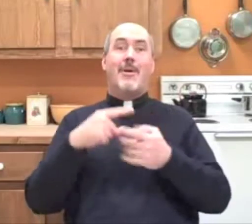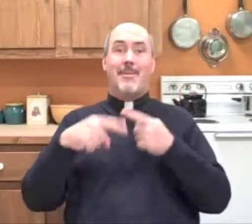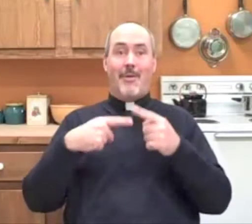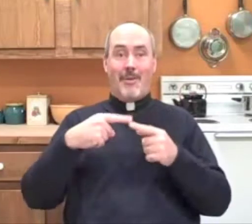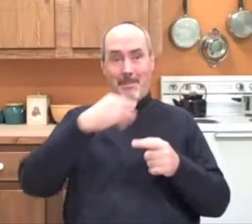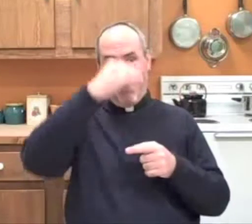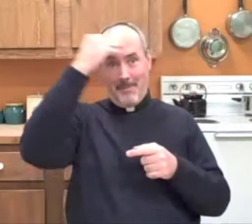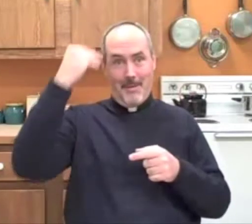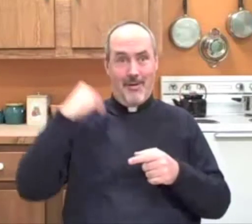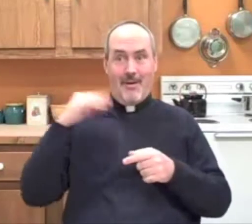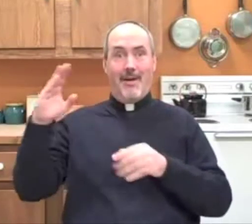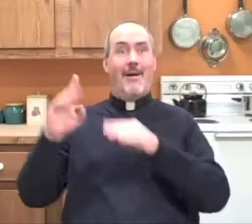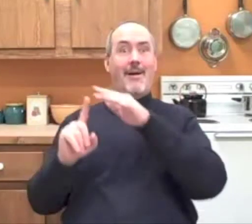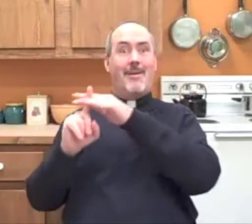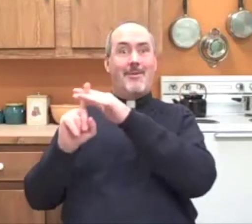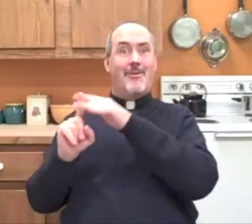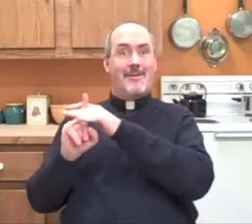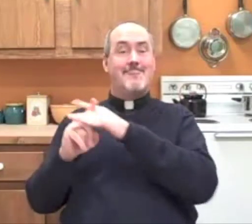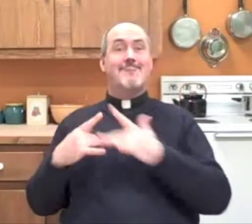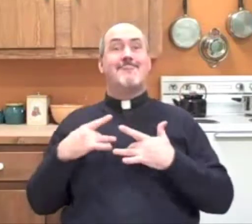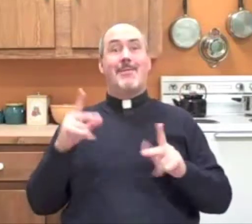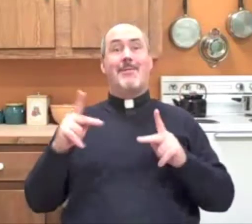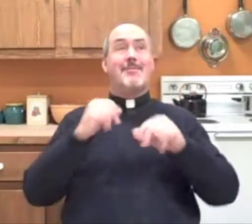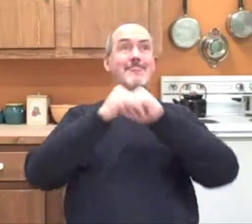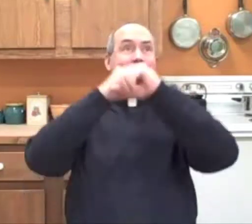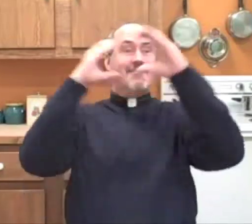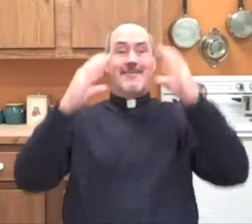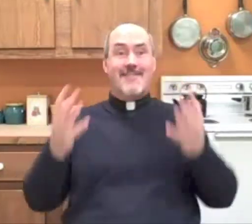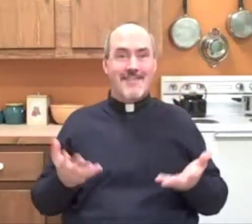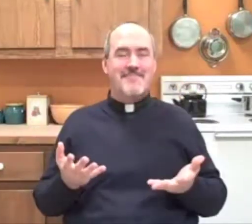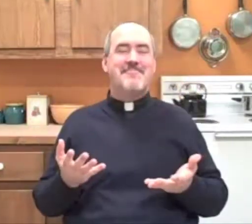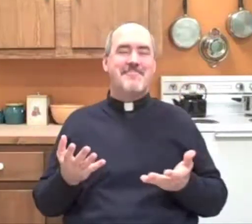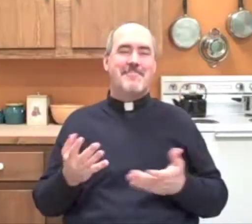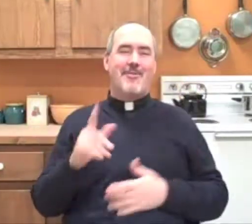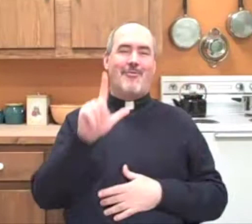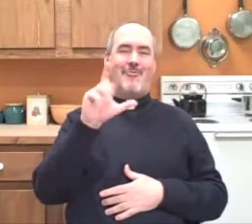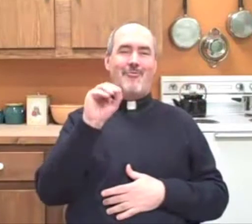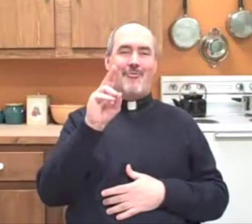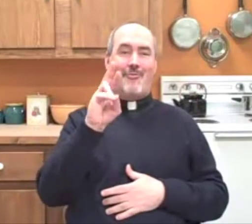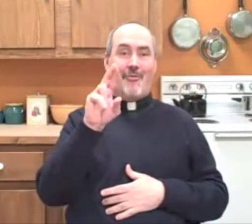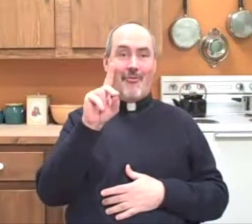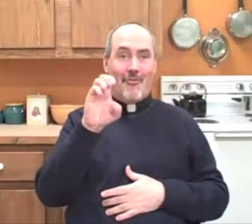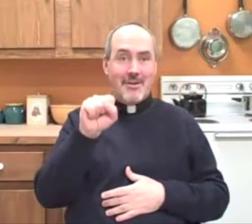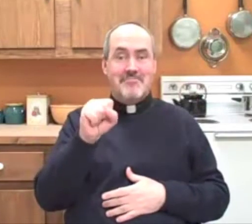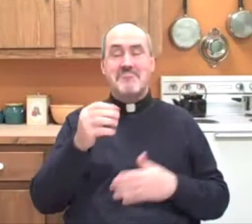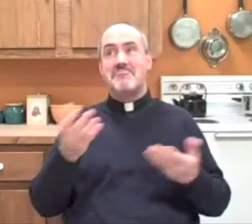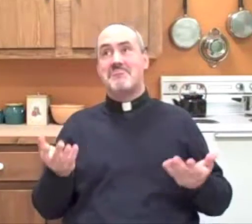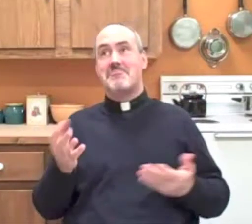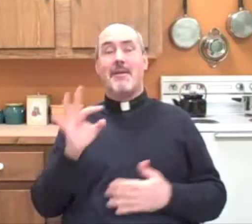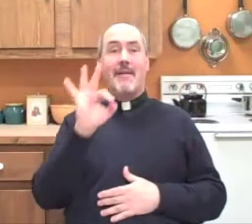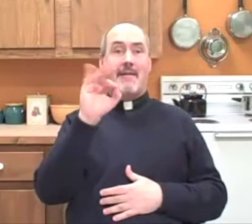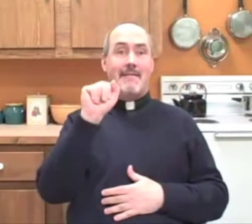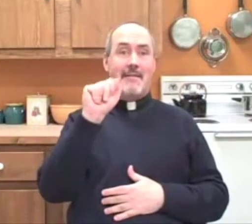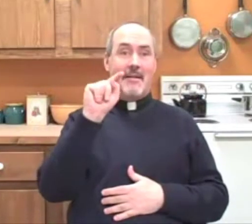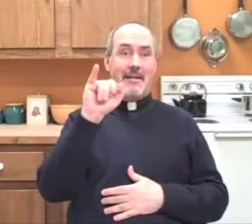When people talk about the Virgin Mary appearing to people, most often we think of Lourdes,